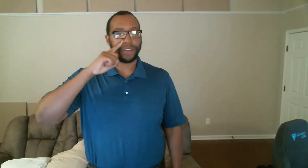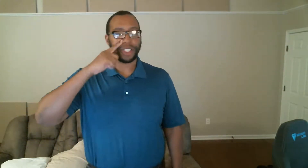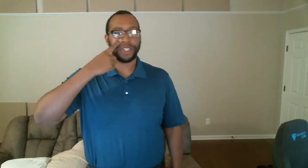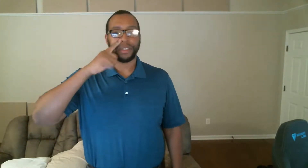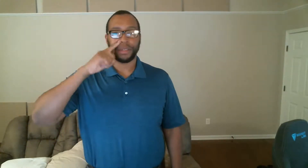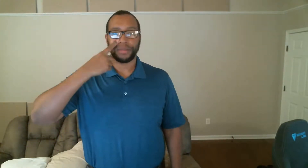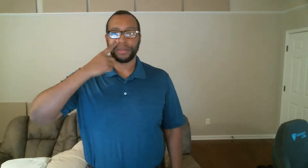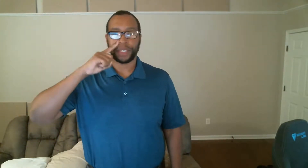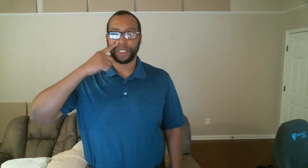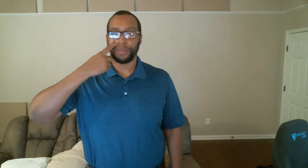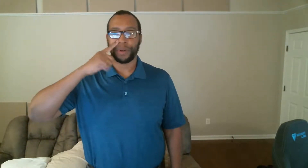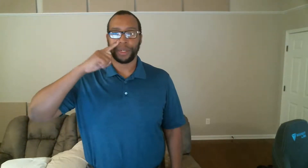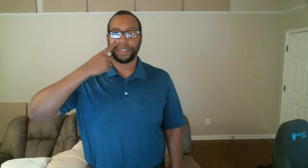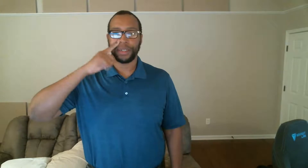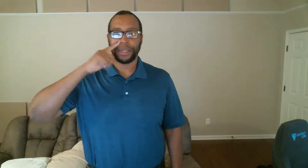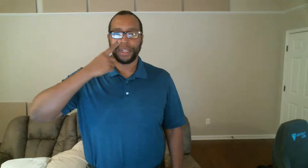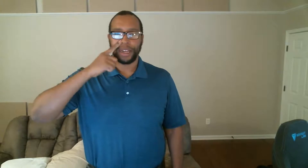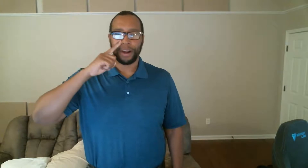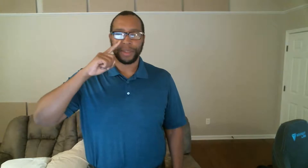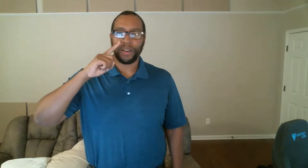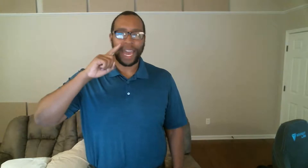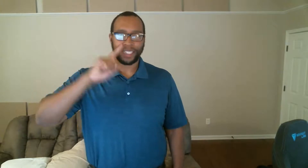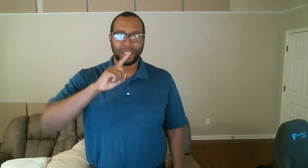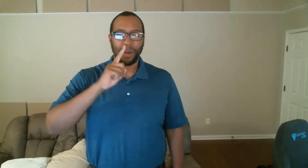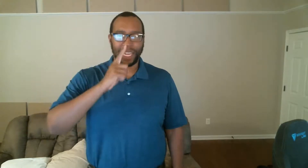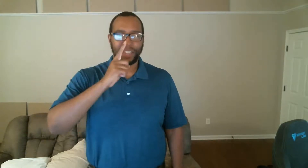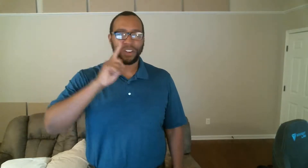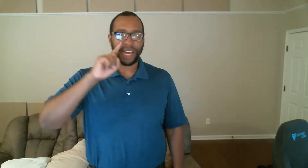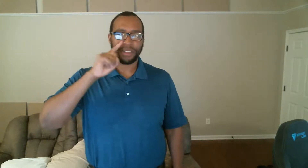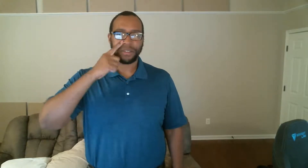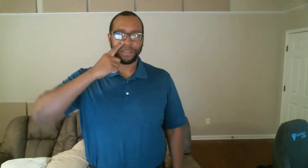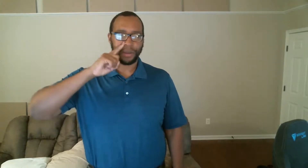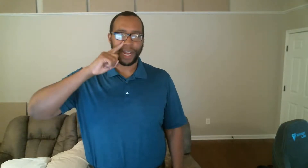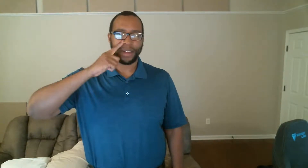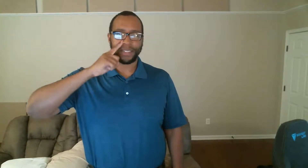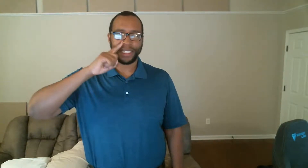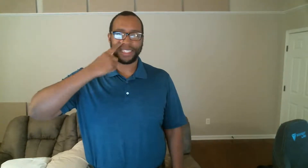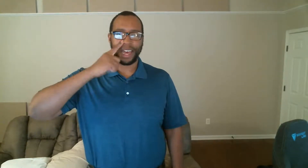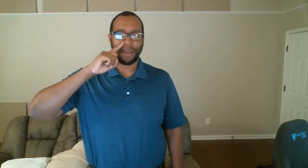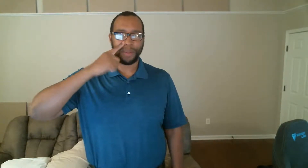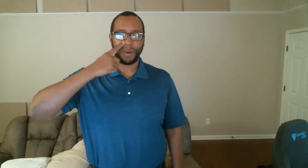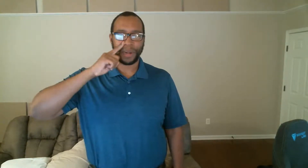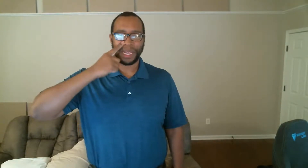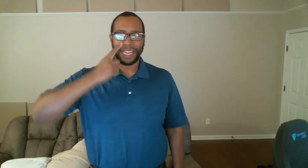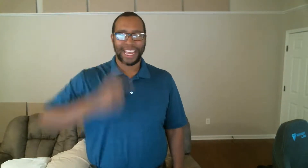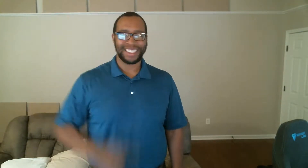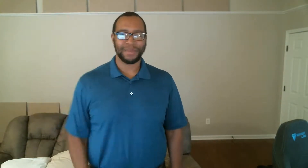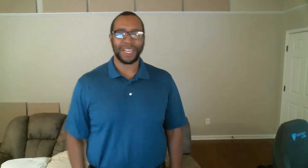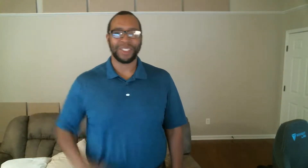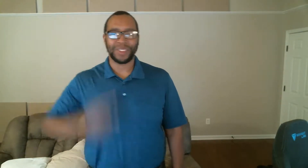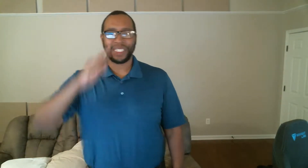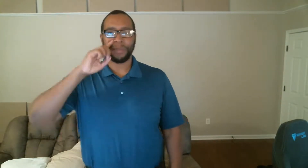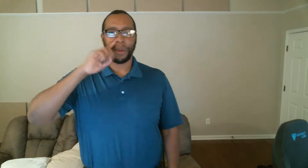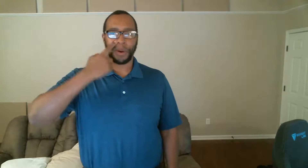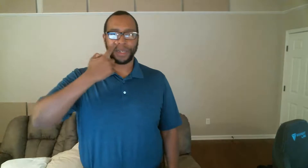treasure because you're bored. All right, but don't actually go in your nostril. Go right here to the side, bored. And sometimes you'll see bored to